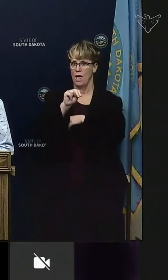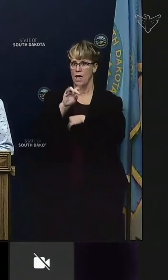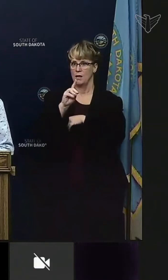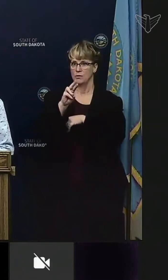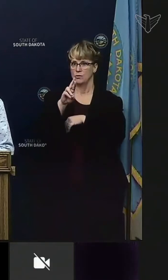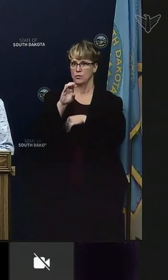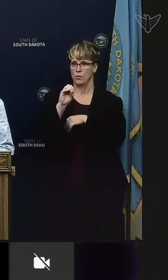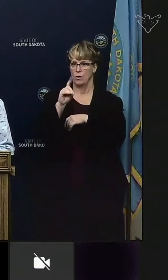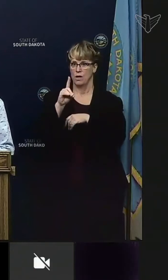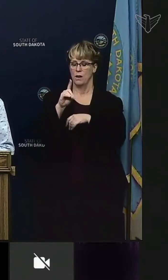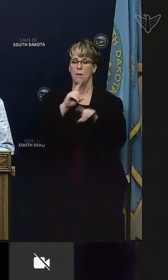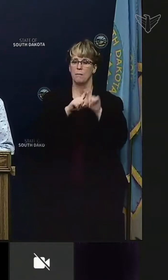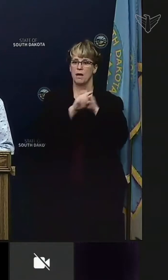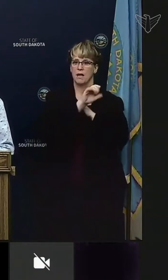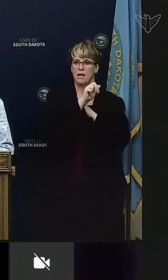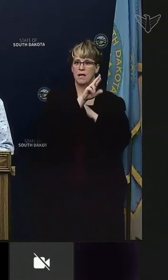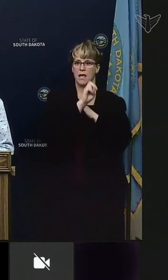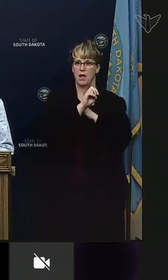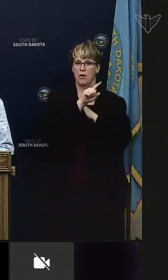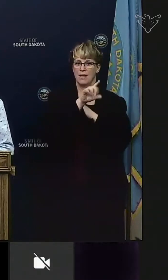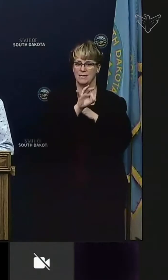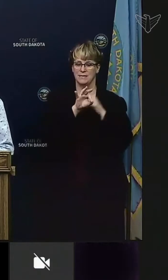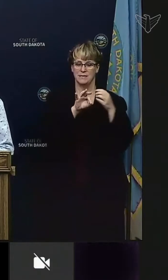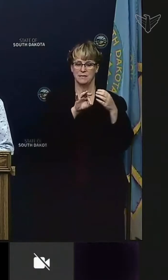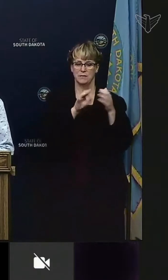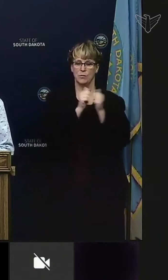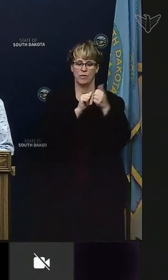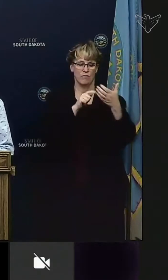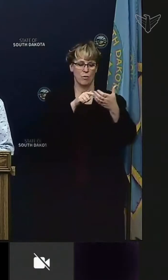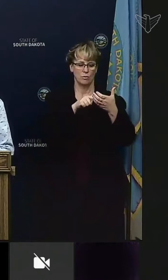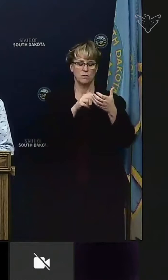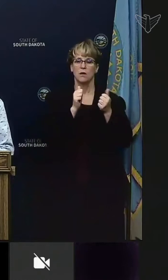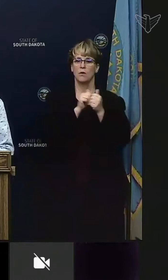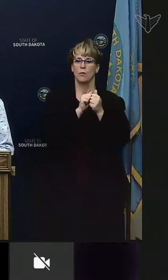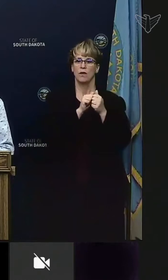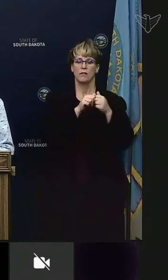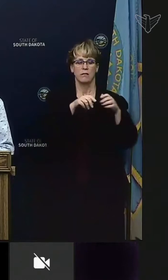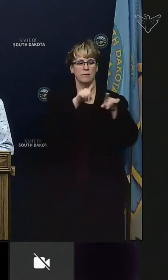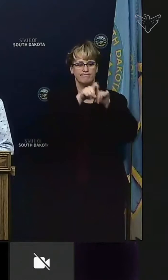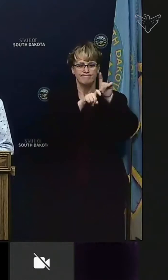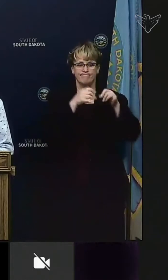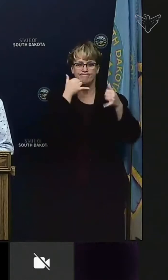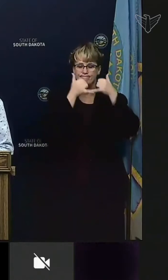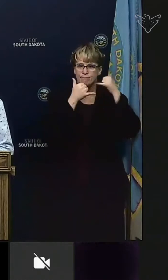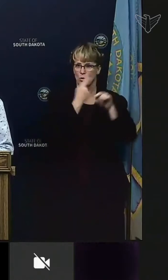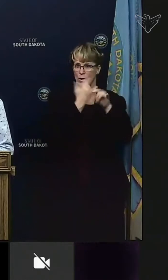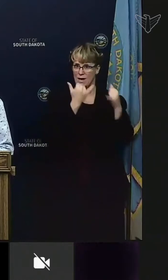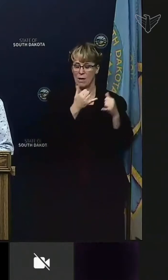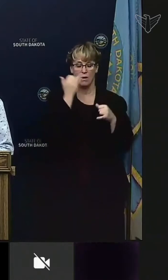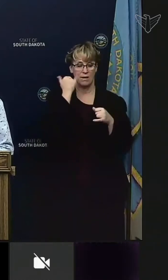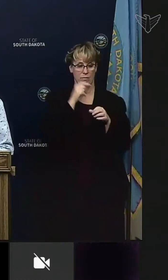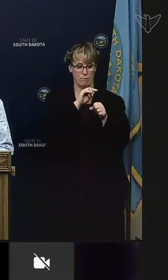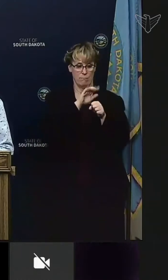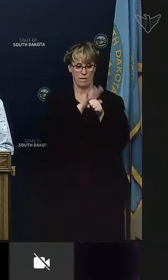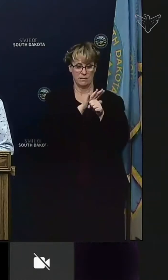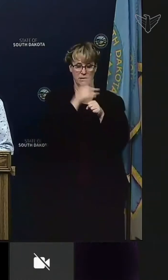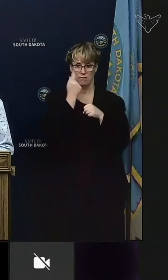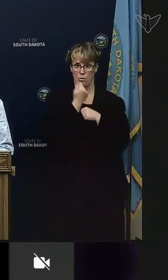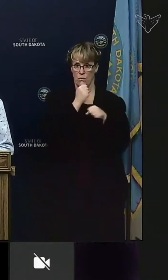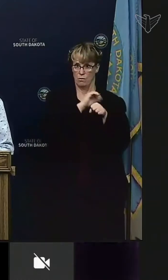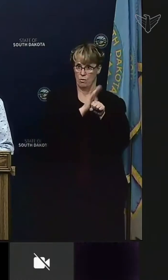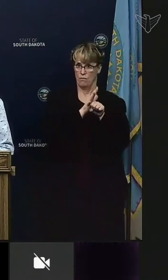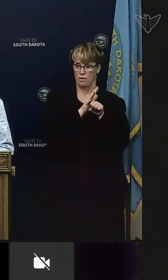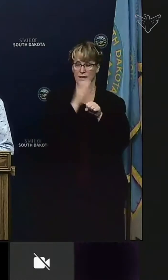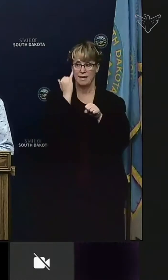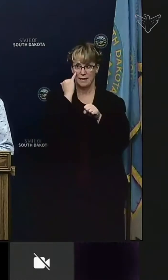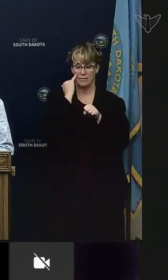called Care19. What happens when we do contact tracing right now is that when someone tests positive for